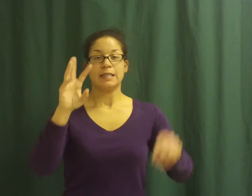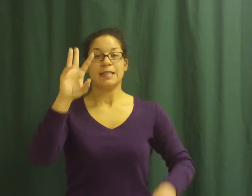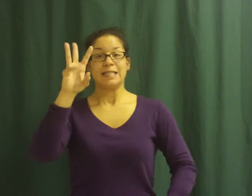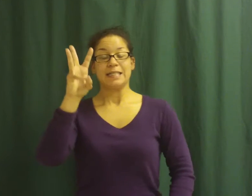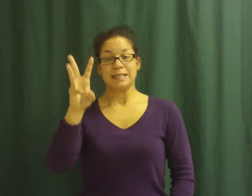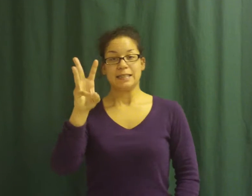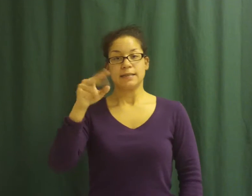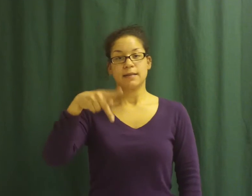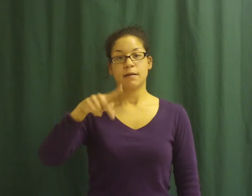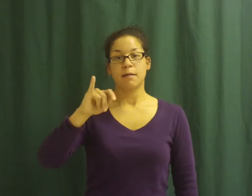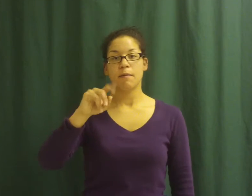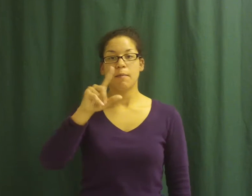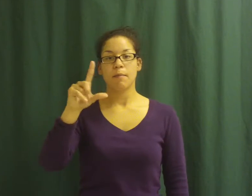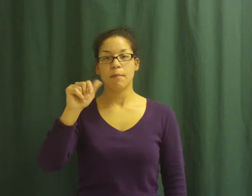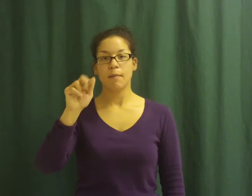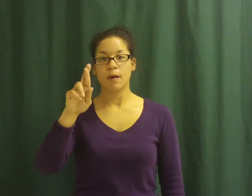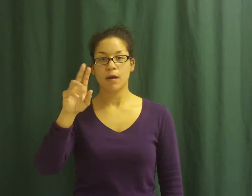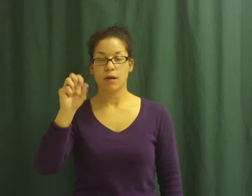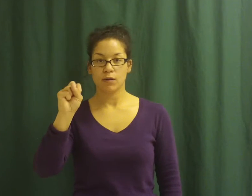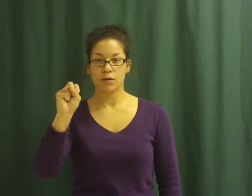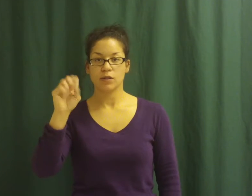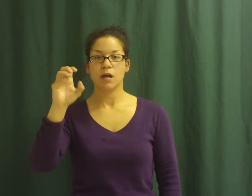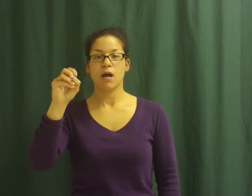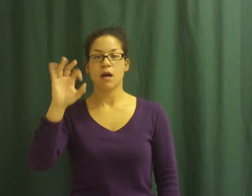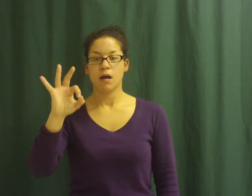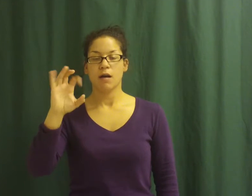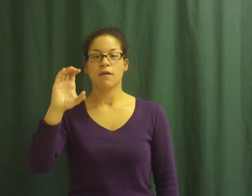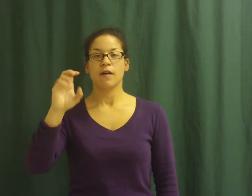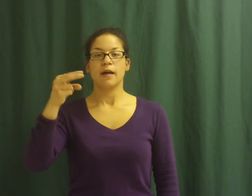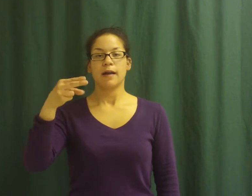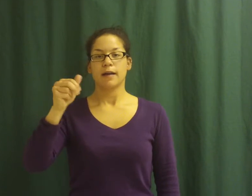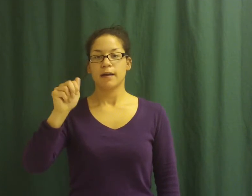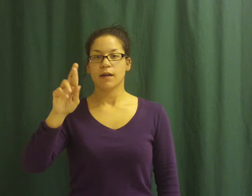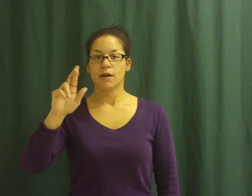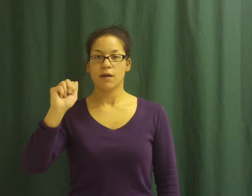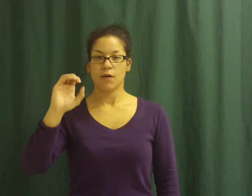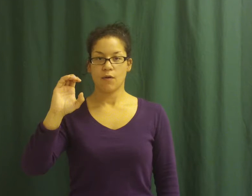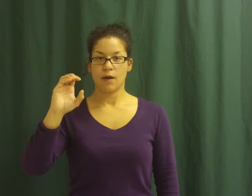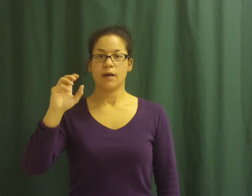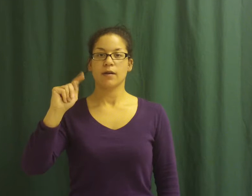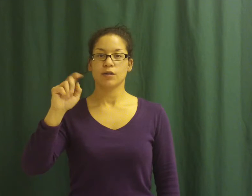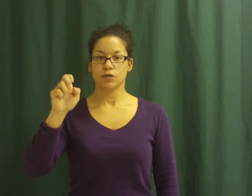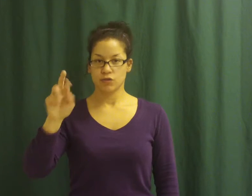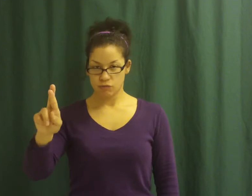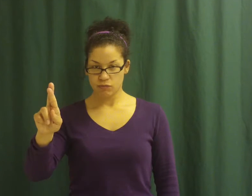identified by the well-known Character Counts program.